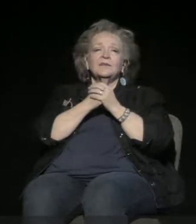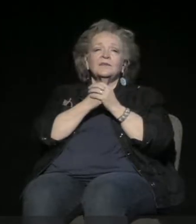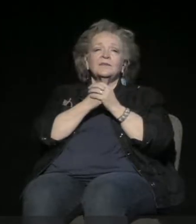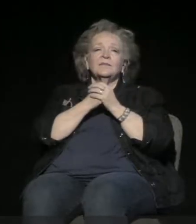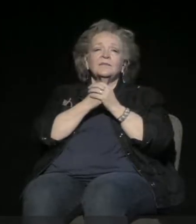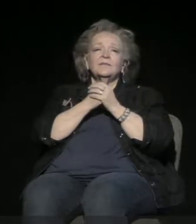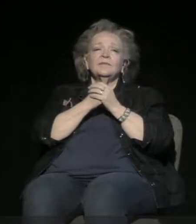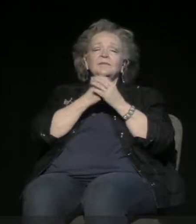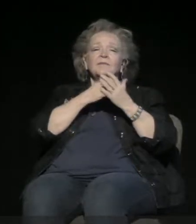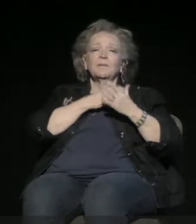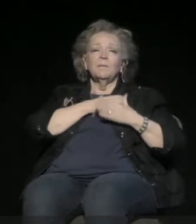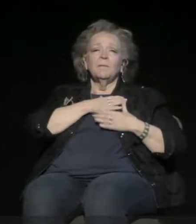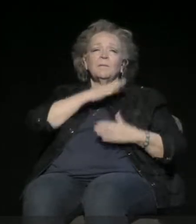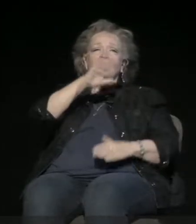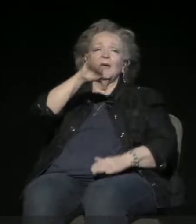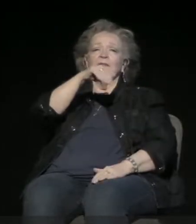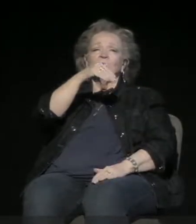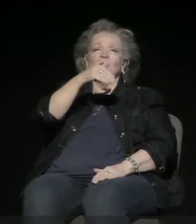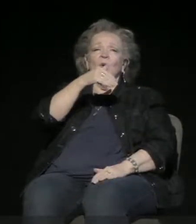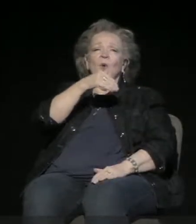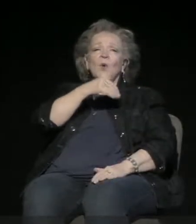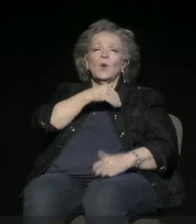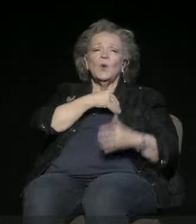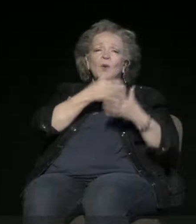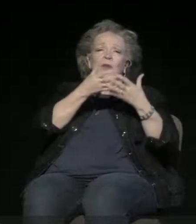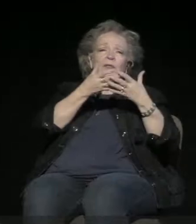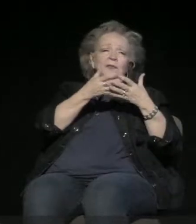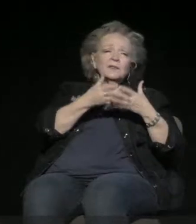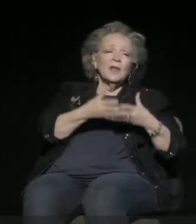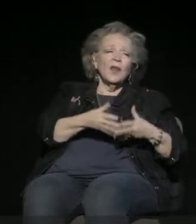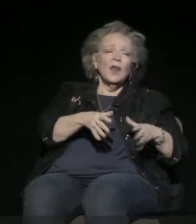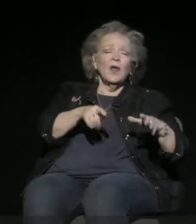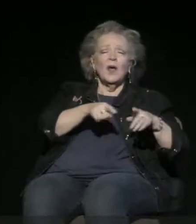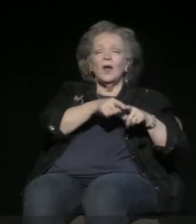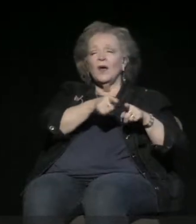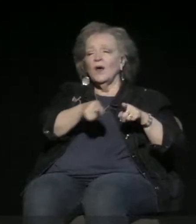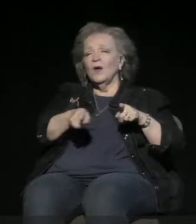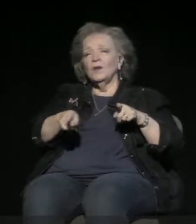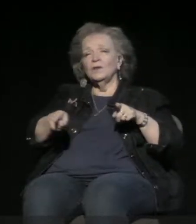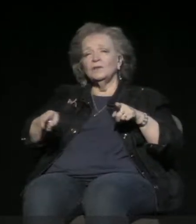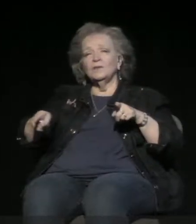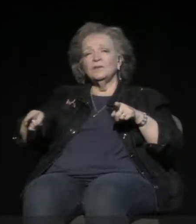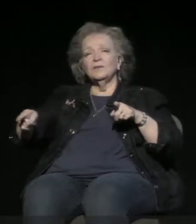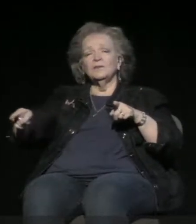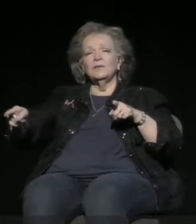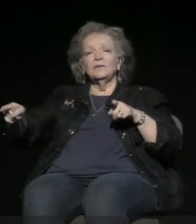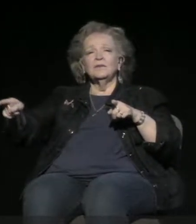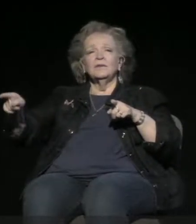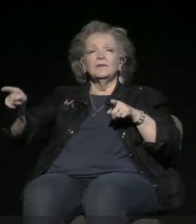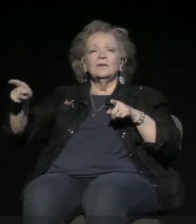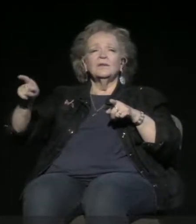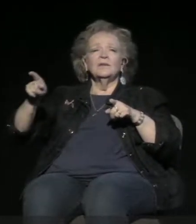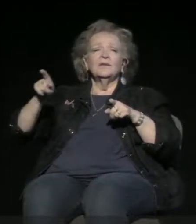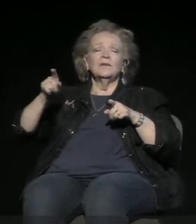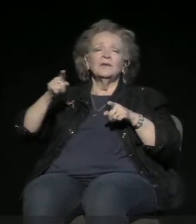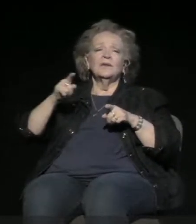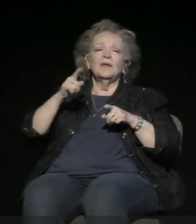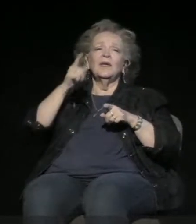And when my soul feels lost and sick,